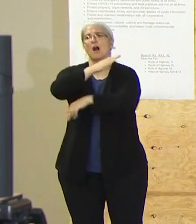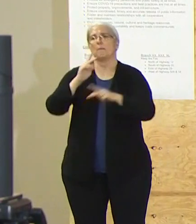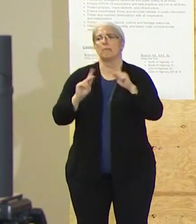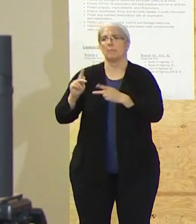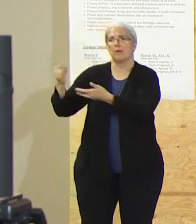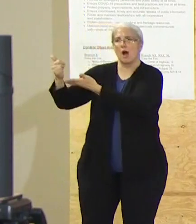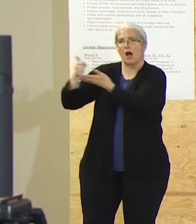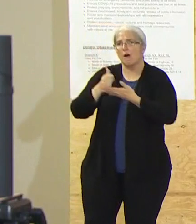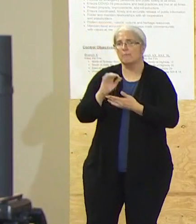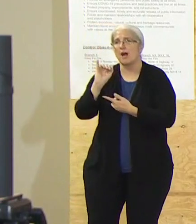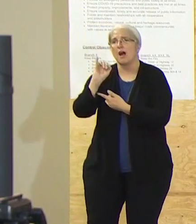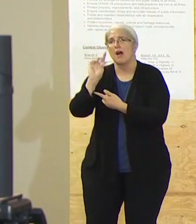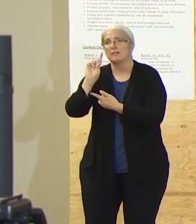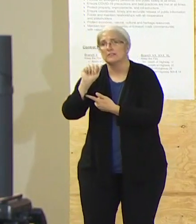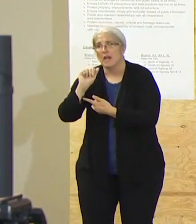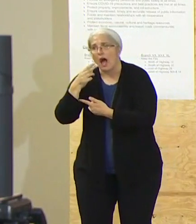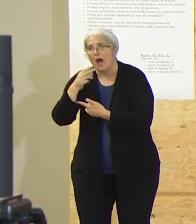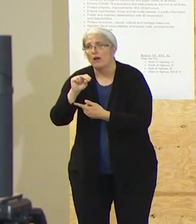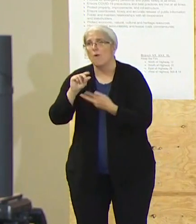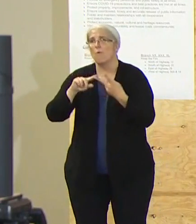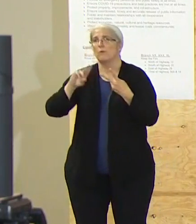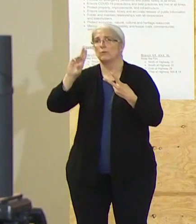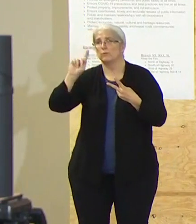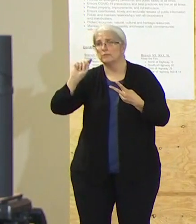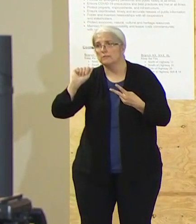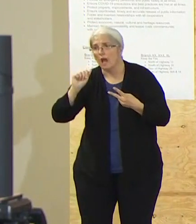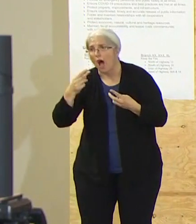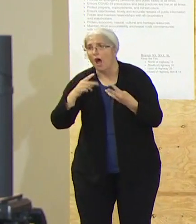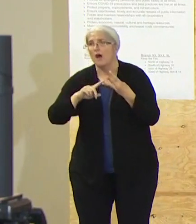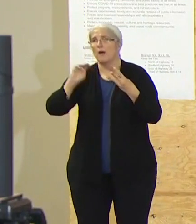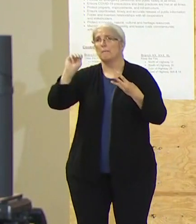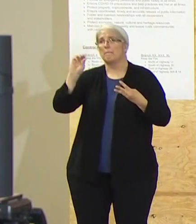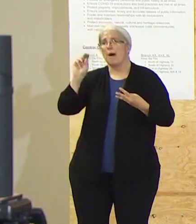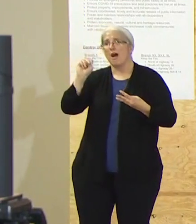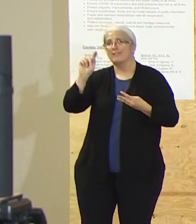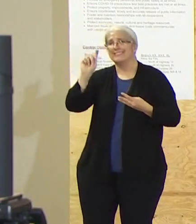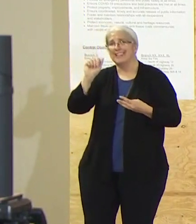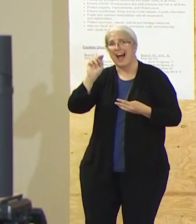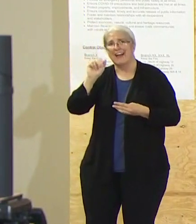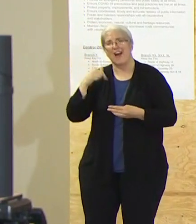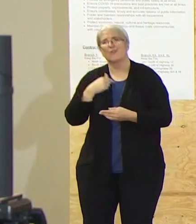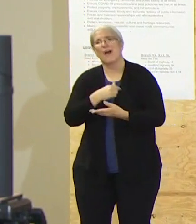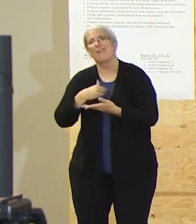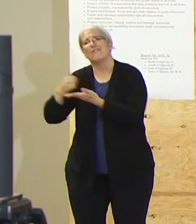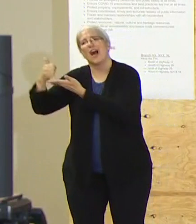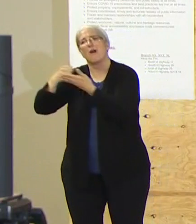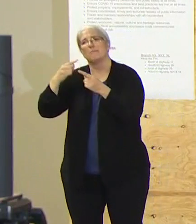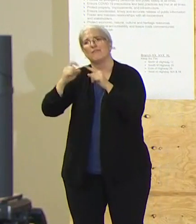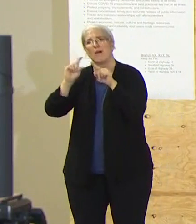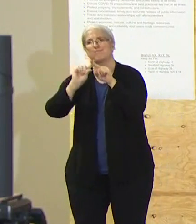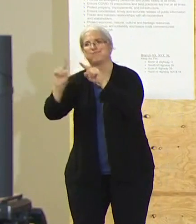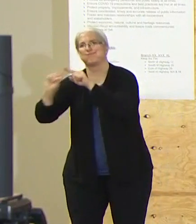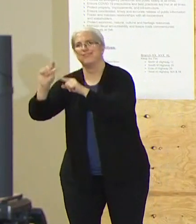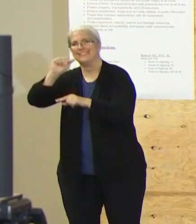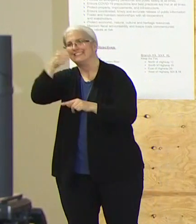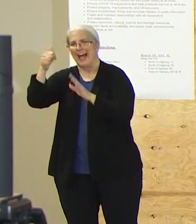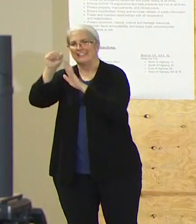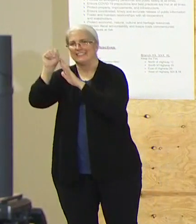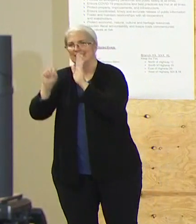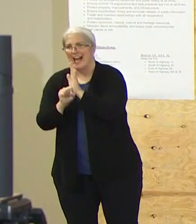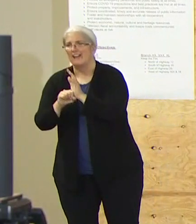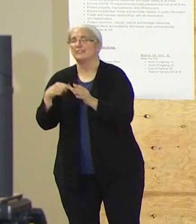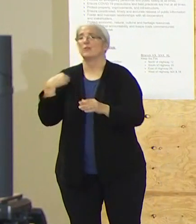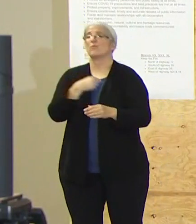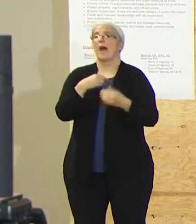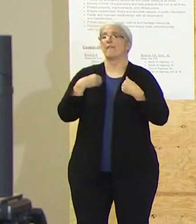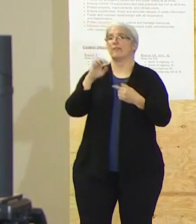Montana, all providing support. Again, 10 states formally and an EMAC system, and we have requests out across the